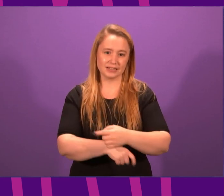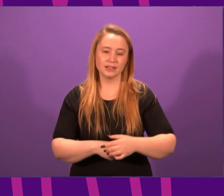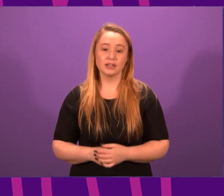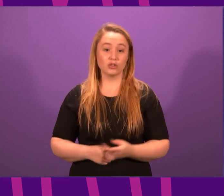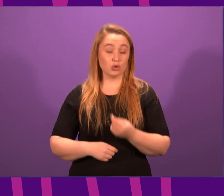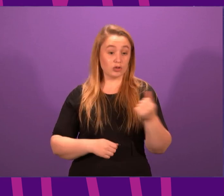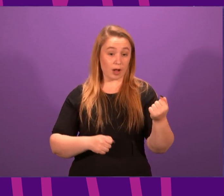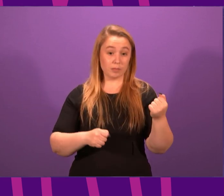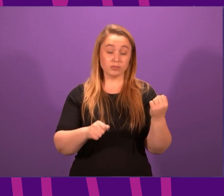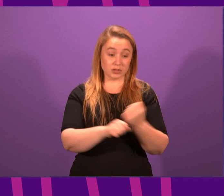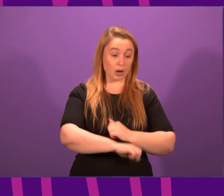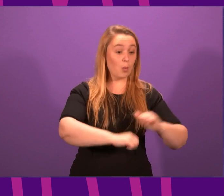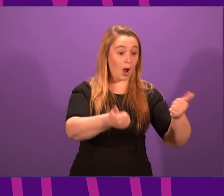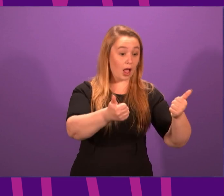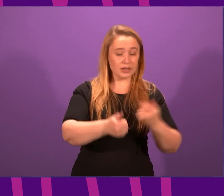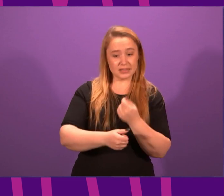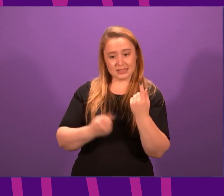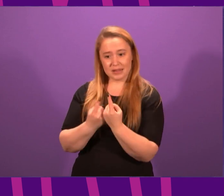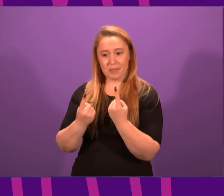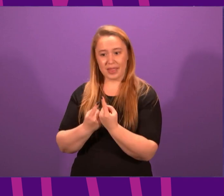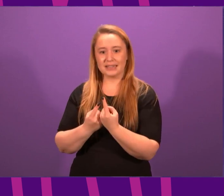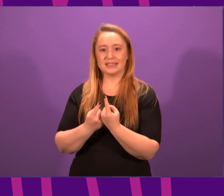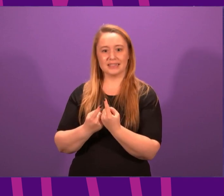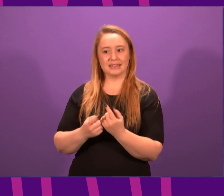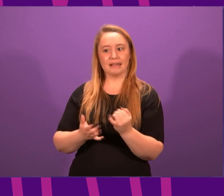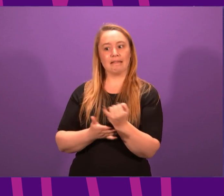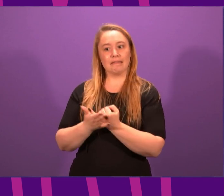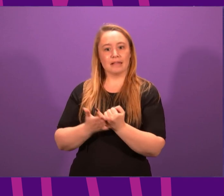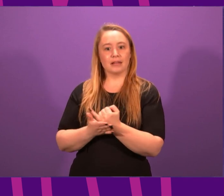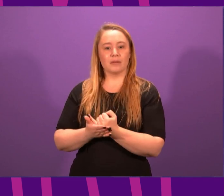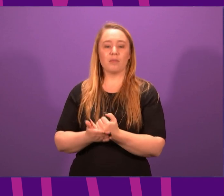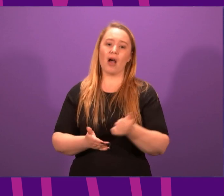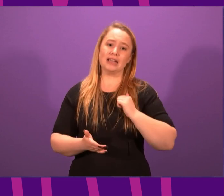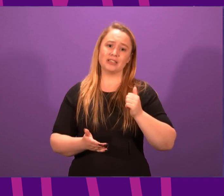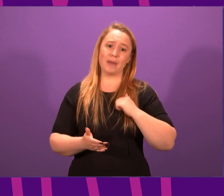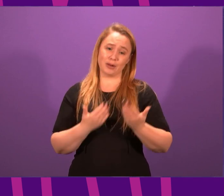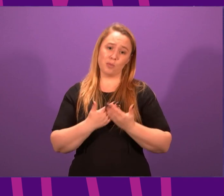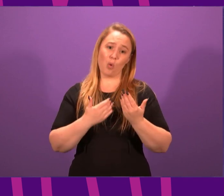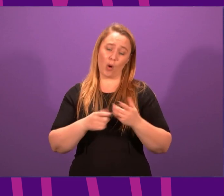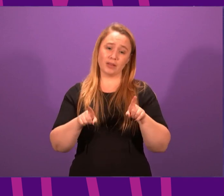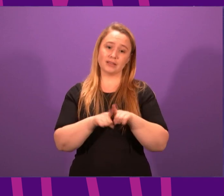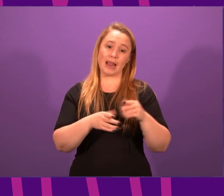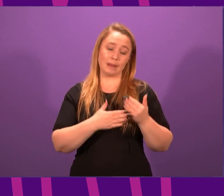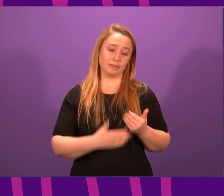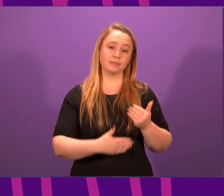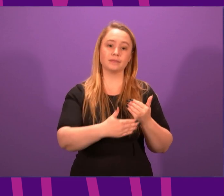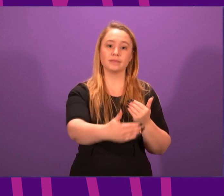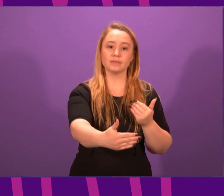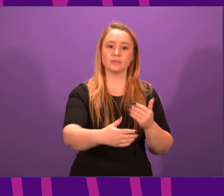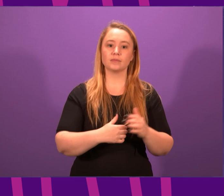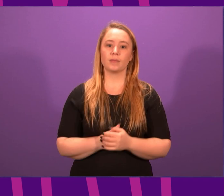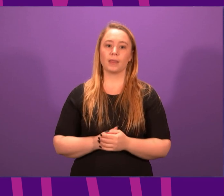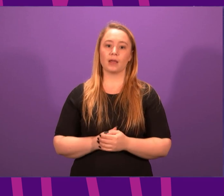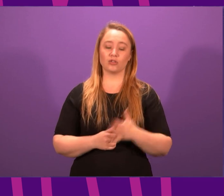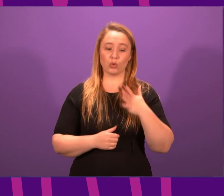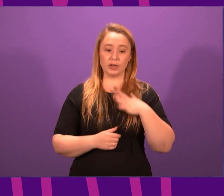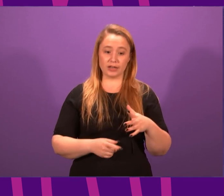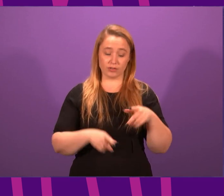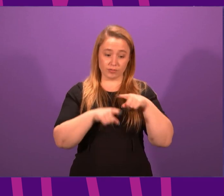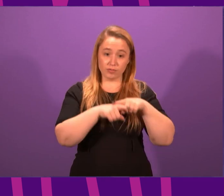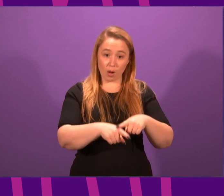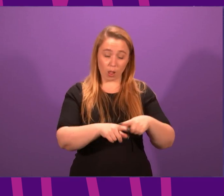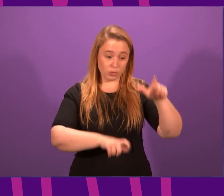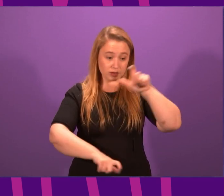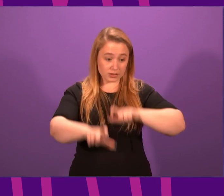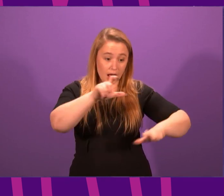handled well and those which have not gone to plan. There will be more of both as we progress. The next phase must continue to be informed by the science to